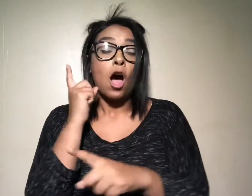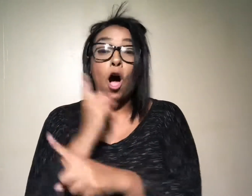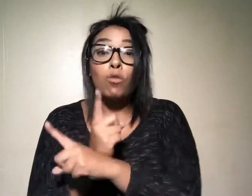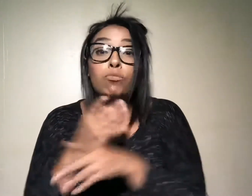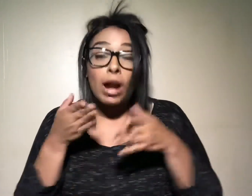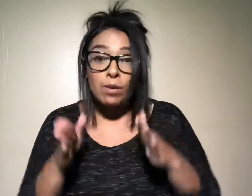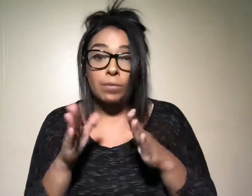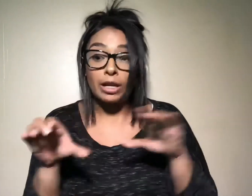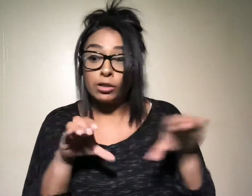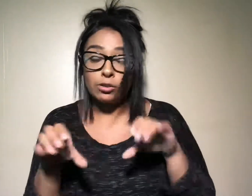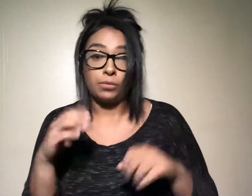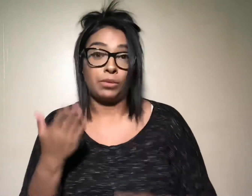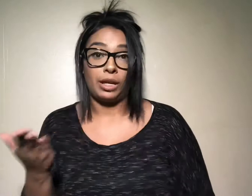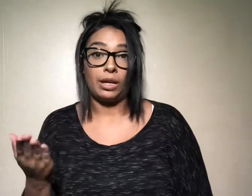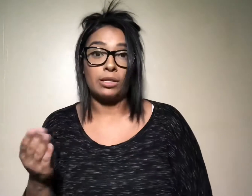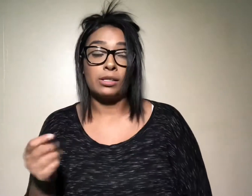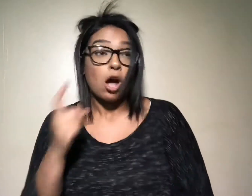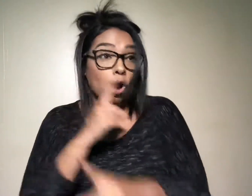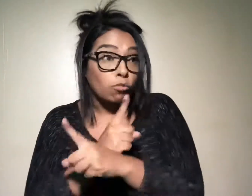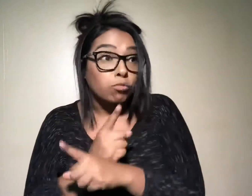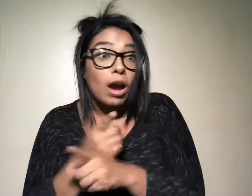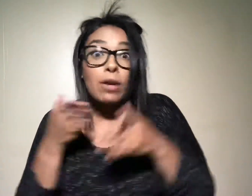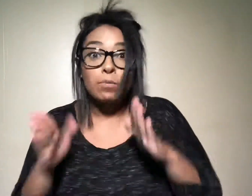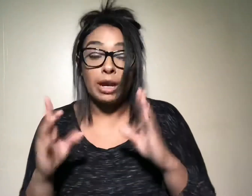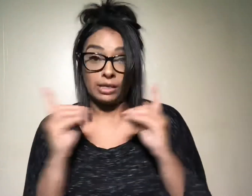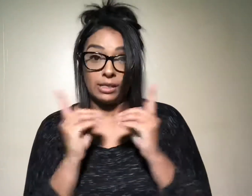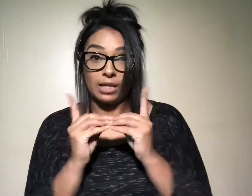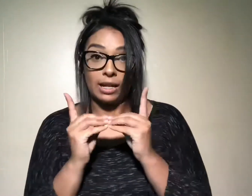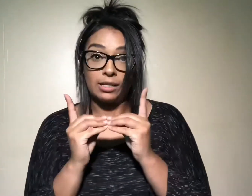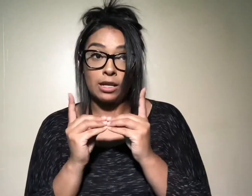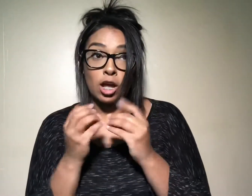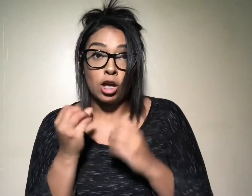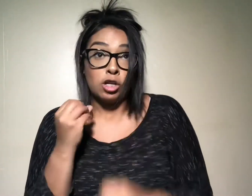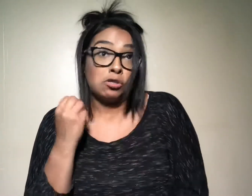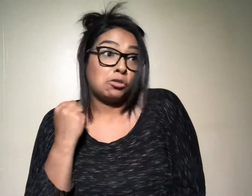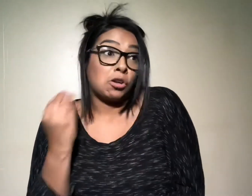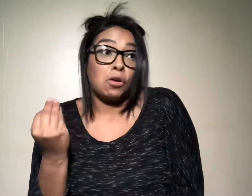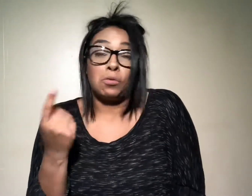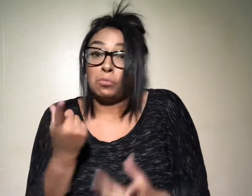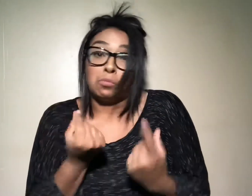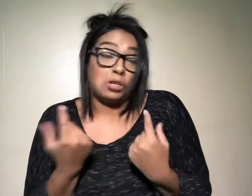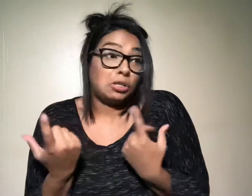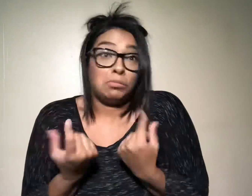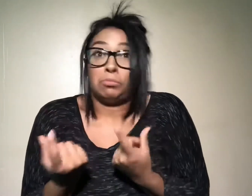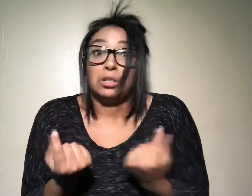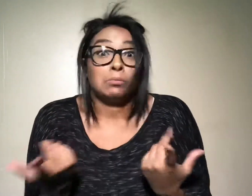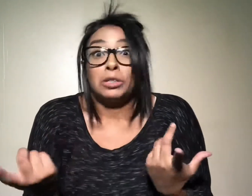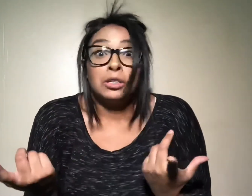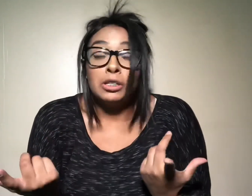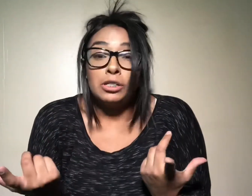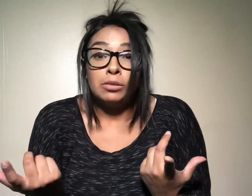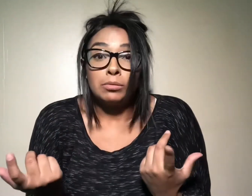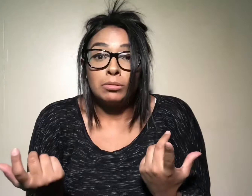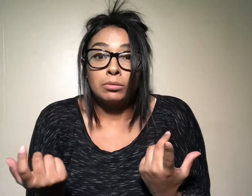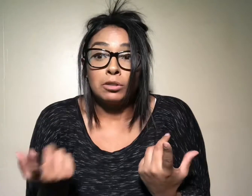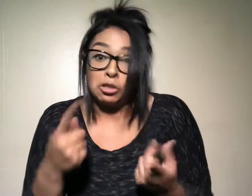a right way to do things, a right way to date. So then what do?